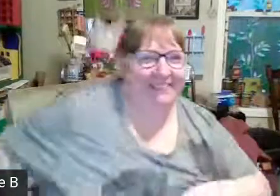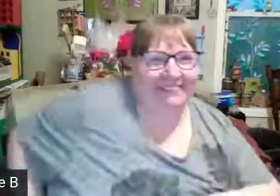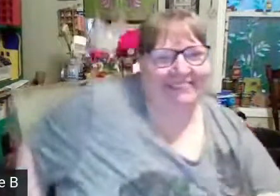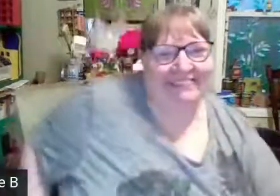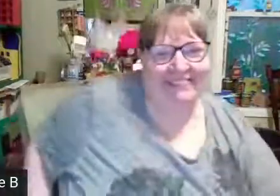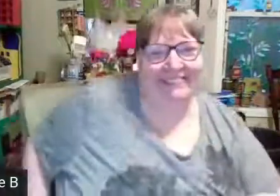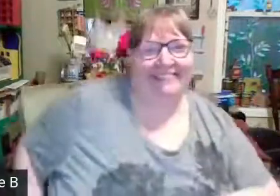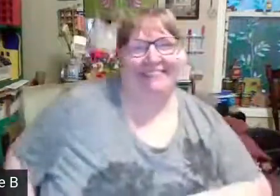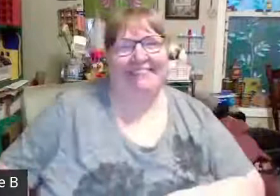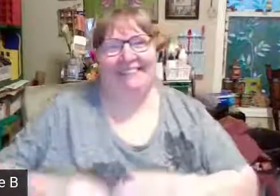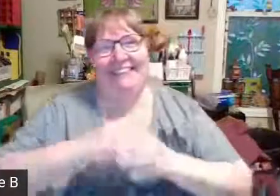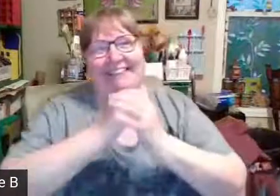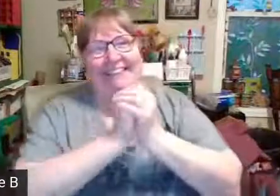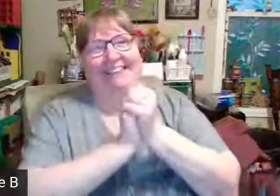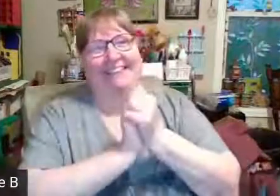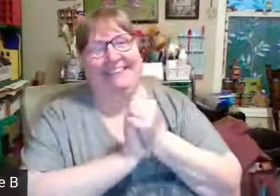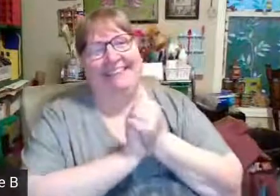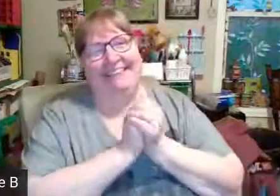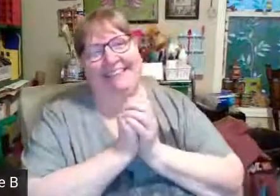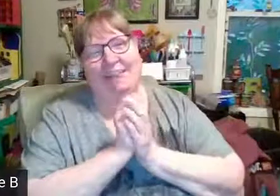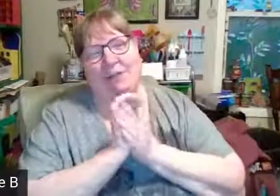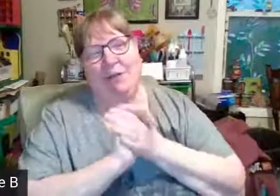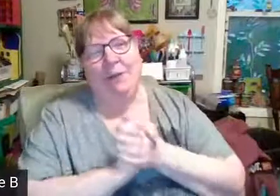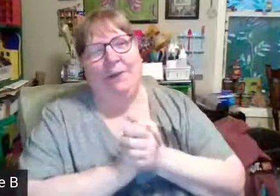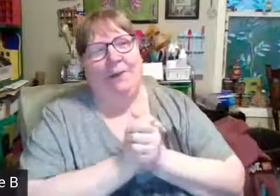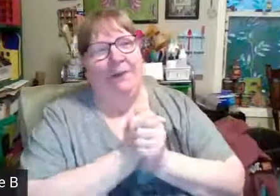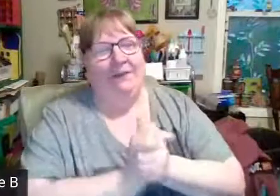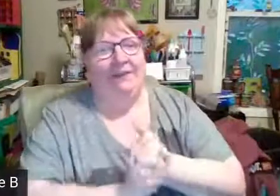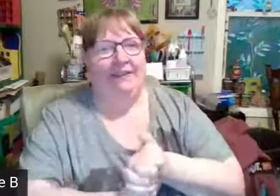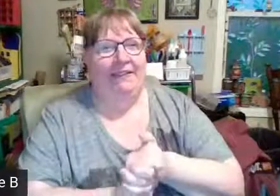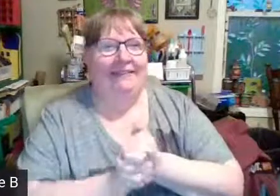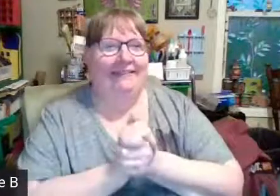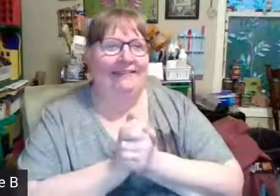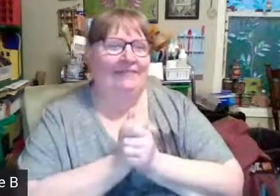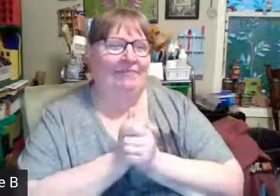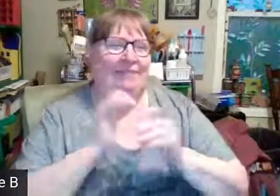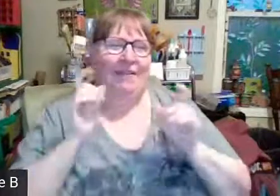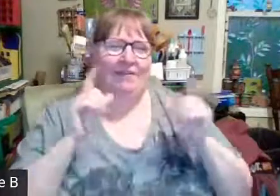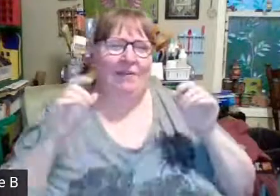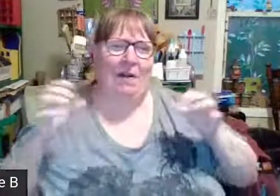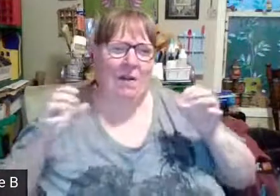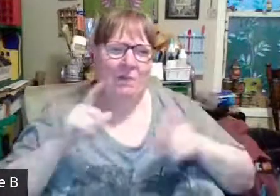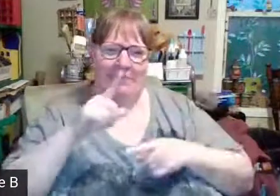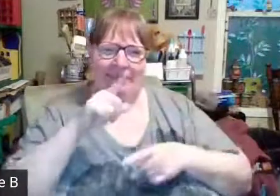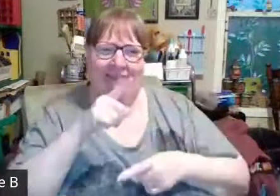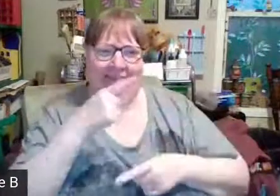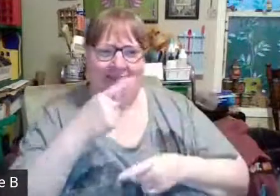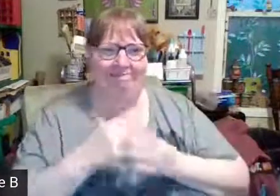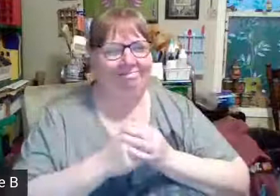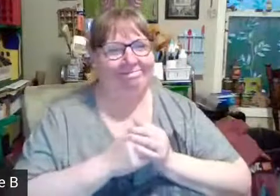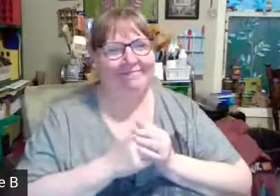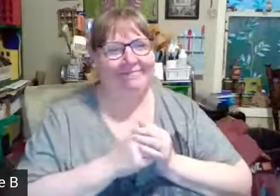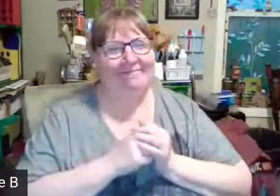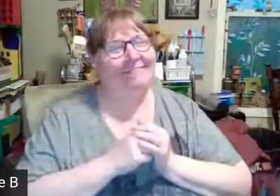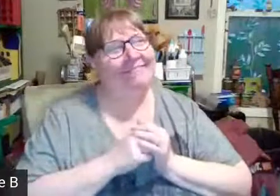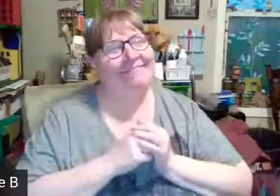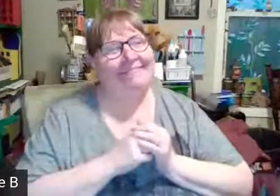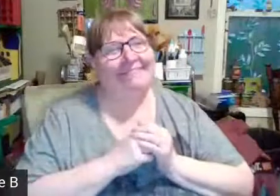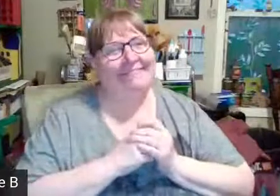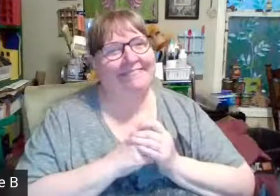it. JP, tell them how cold it is. Let me look real quick and tell you right now what the exact